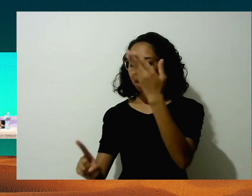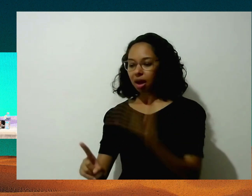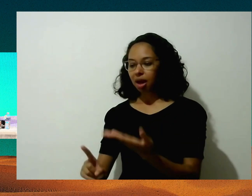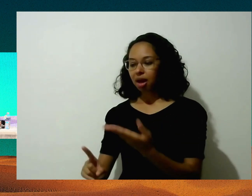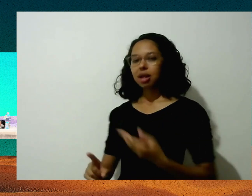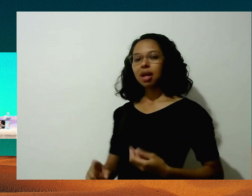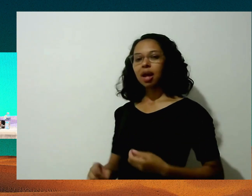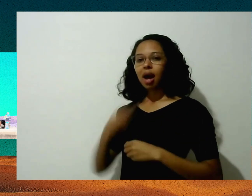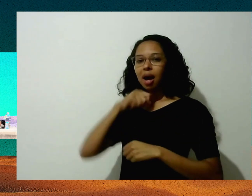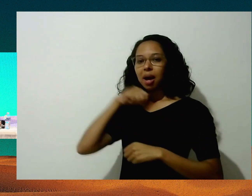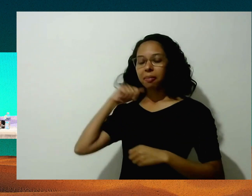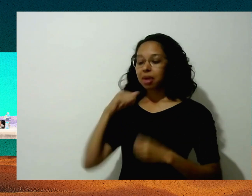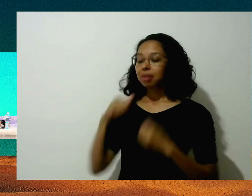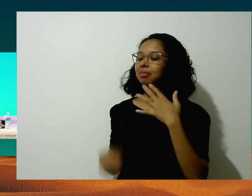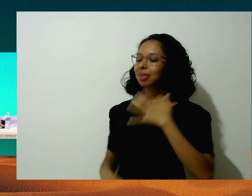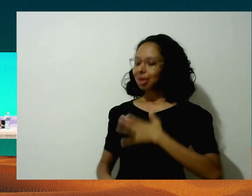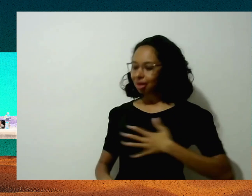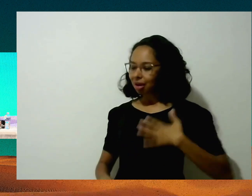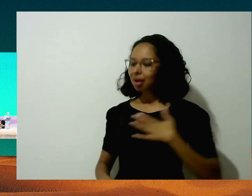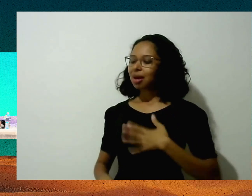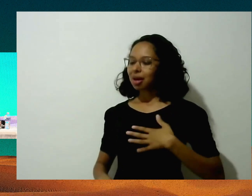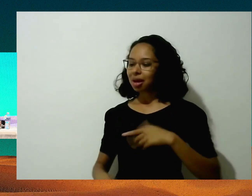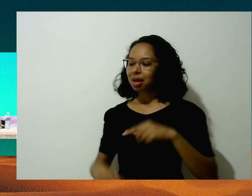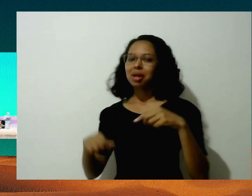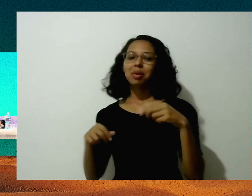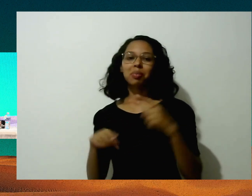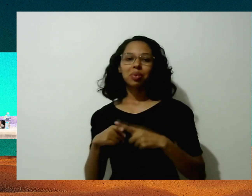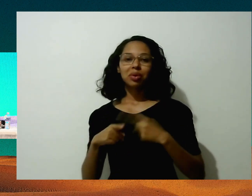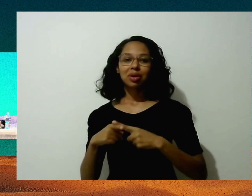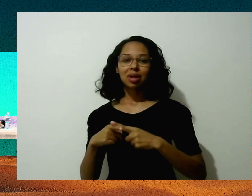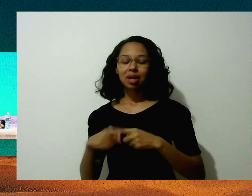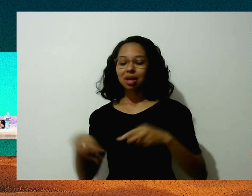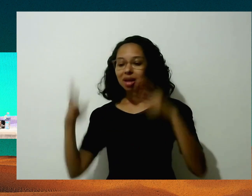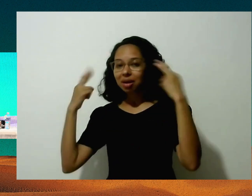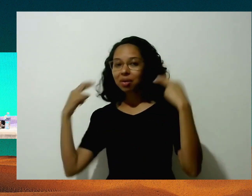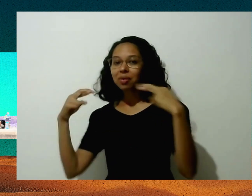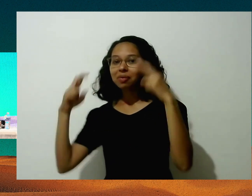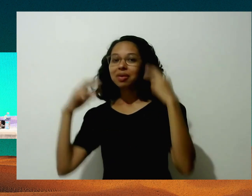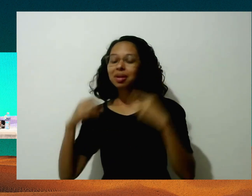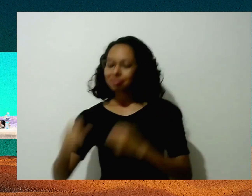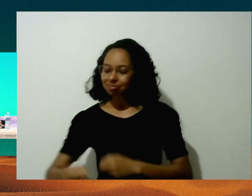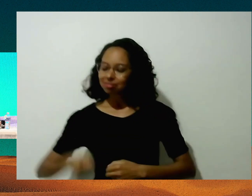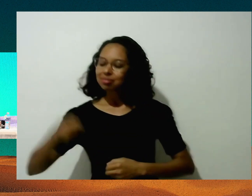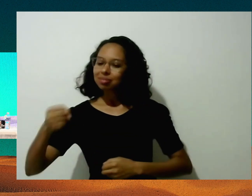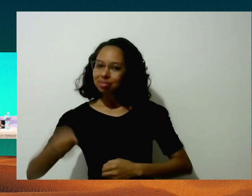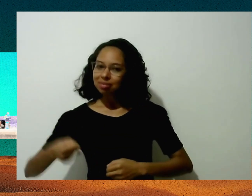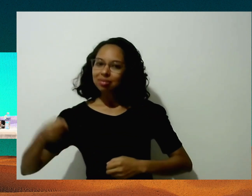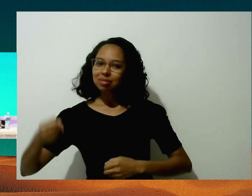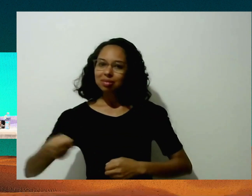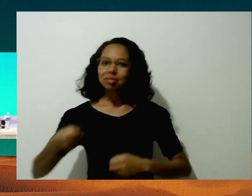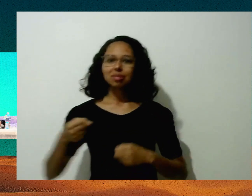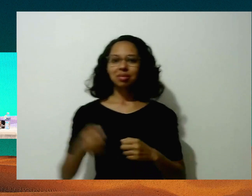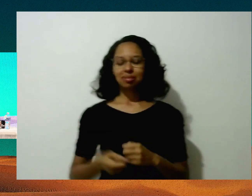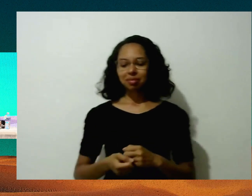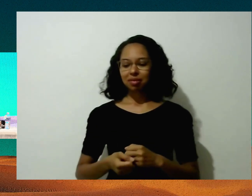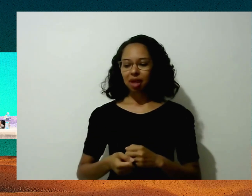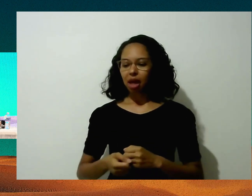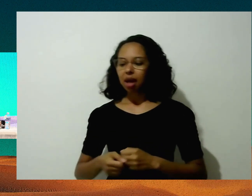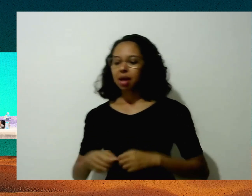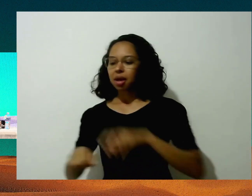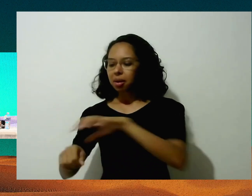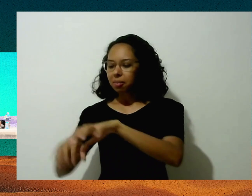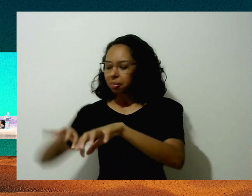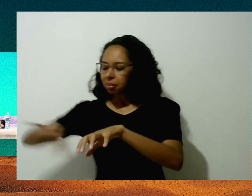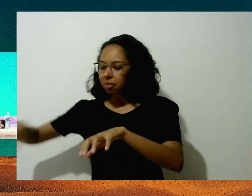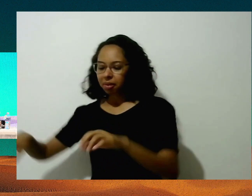but he respected Abel, who was a keeper of the flock, que trouxe das primícias do seu rebanho e da